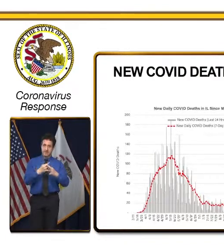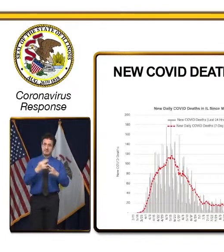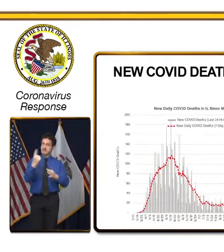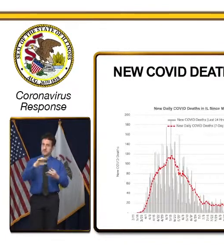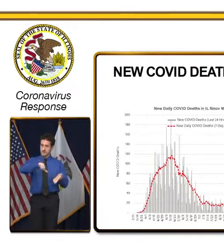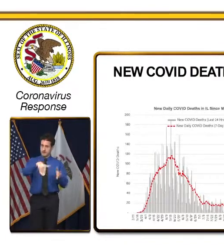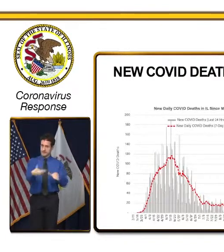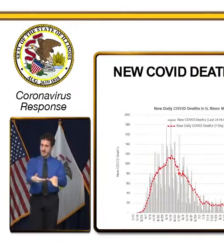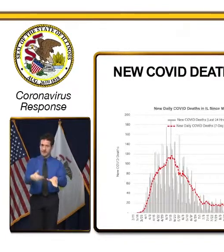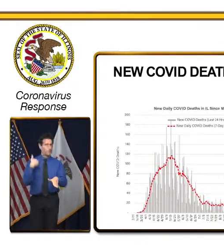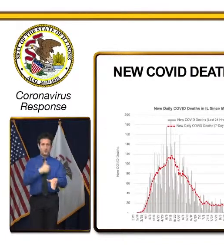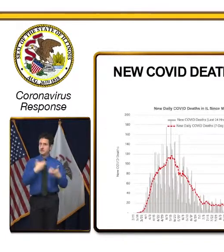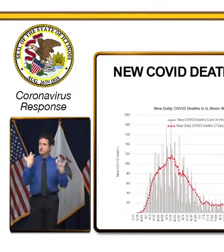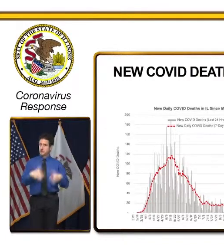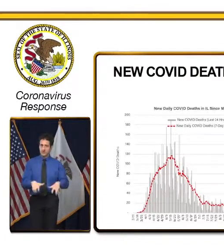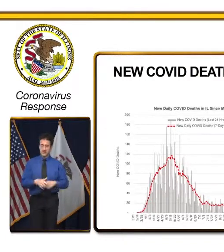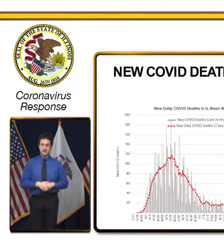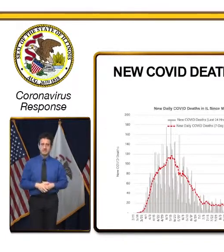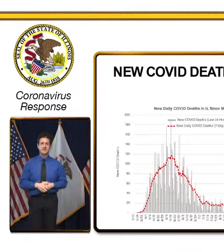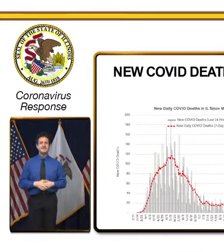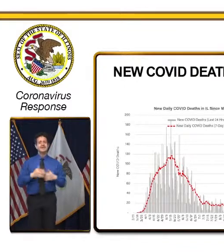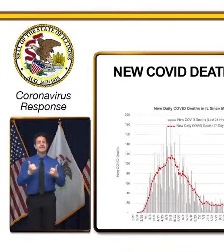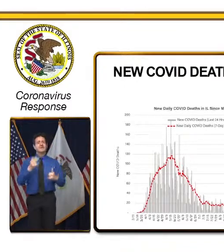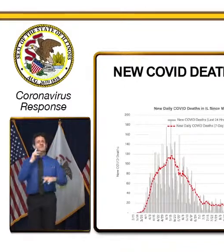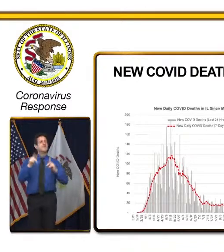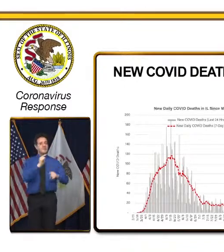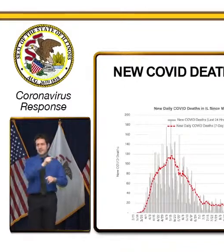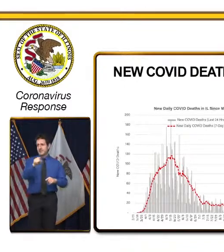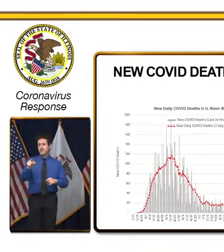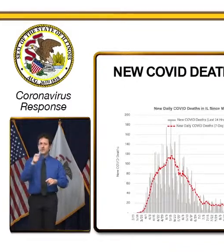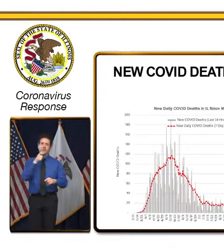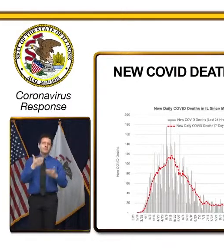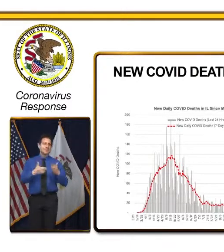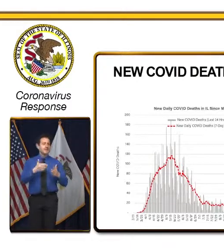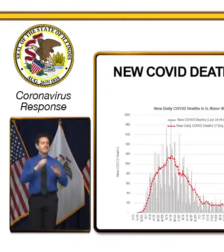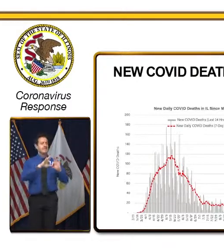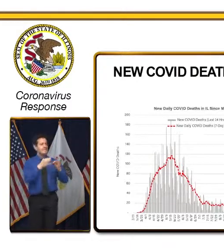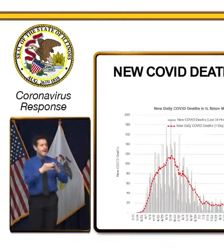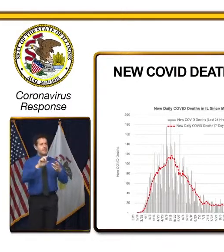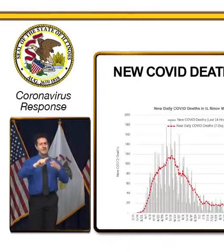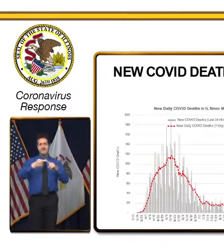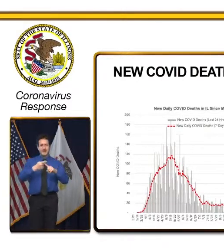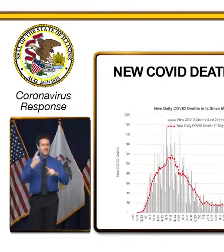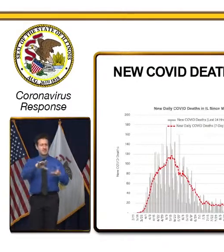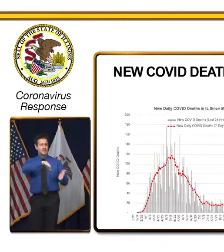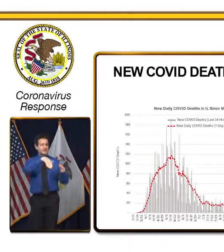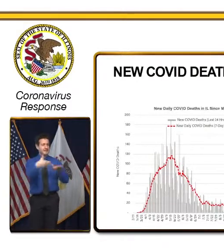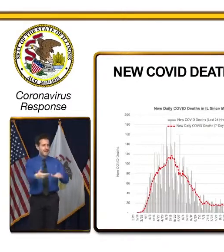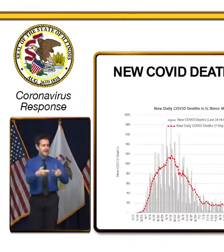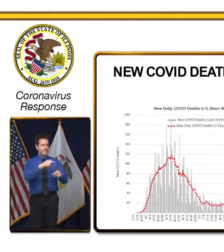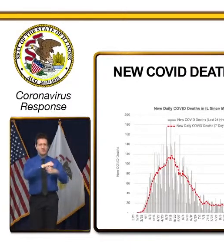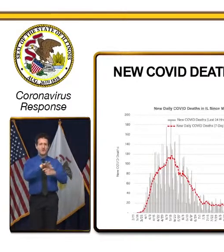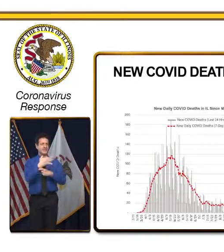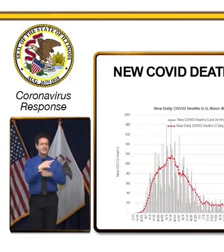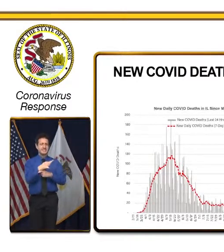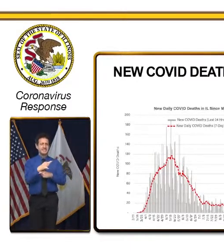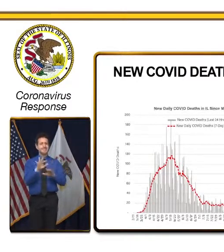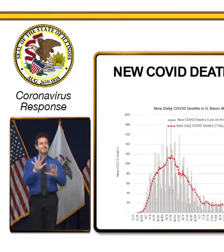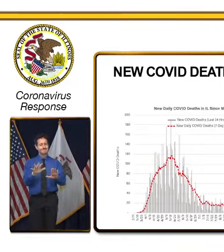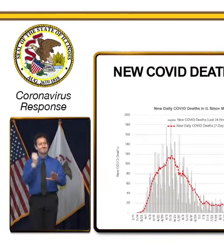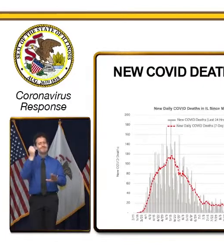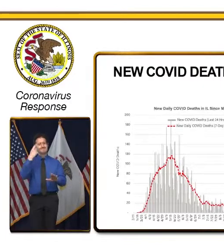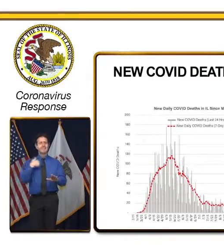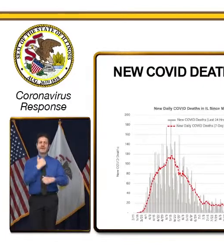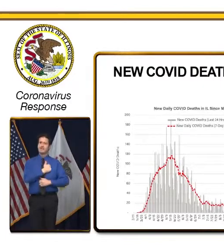And to all those who have lost someone to this horrible, invisible virus, I am so sorry for your